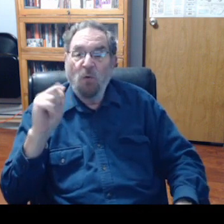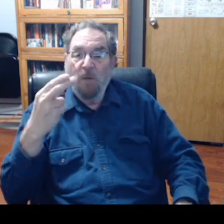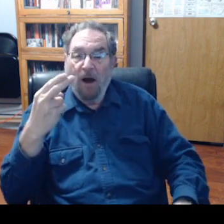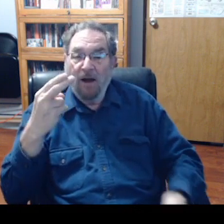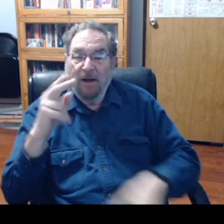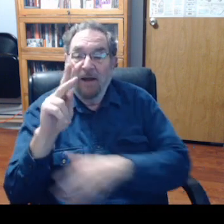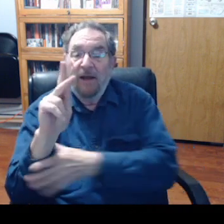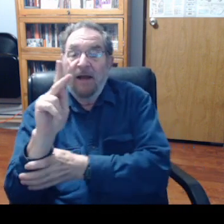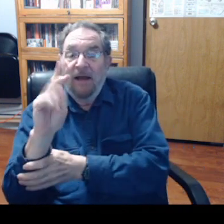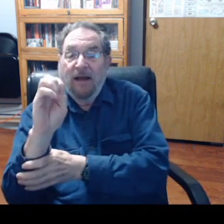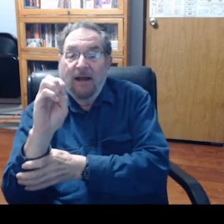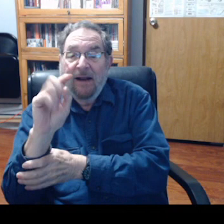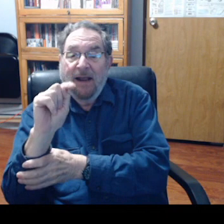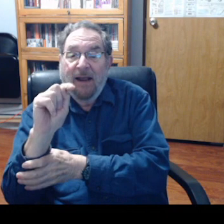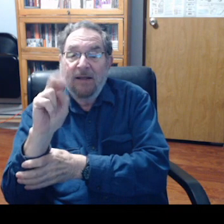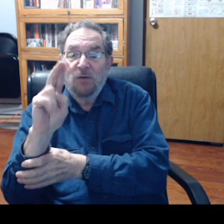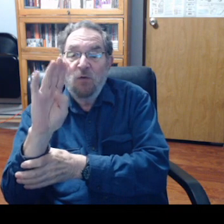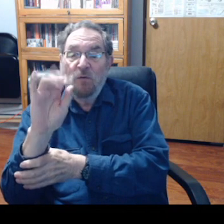ketubah.